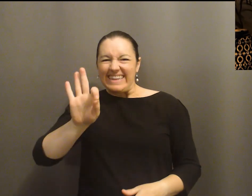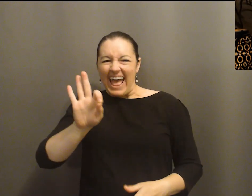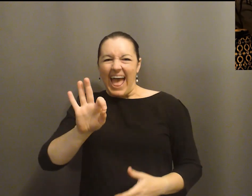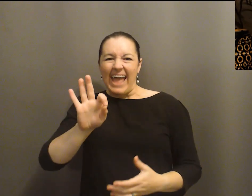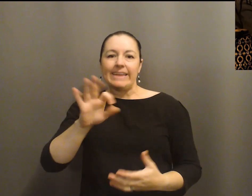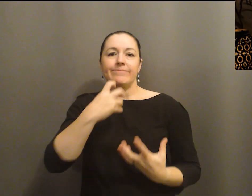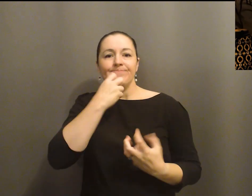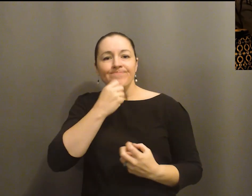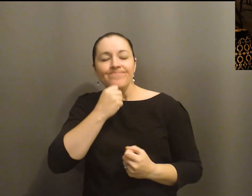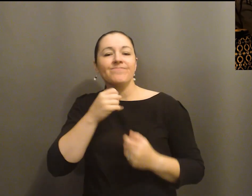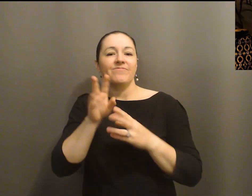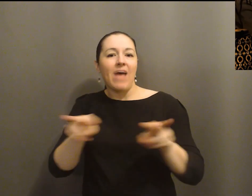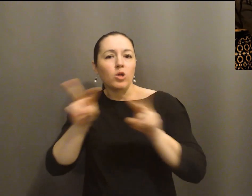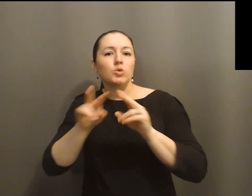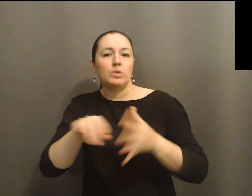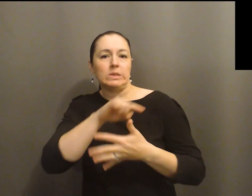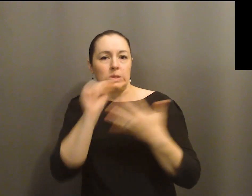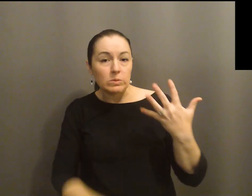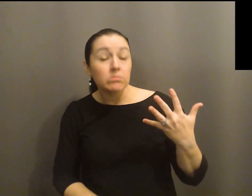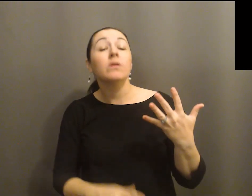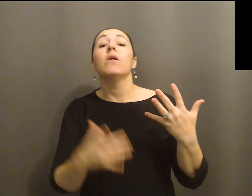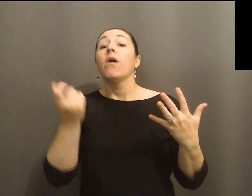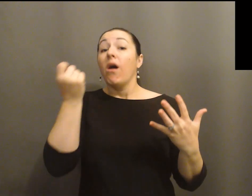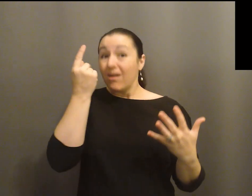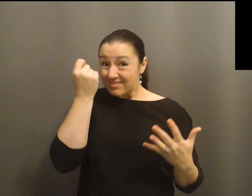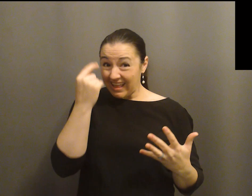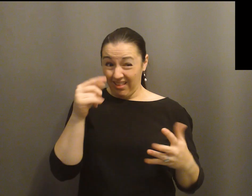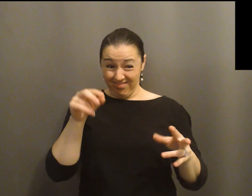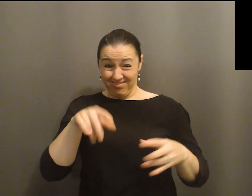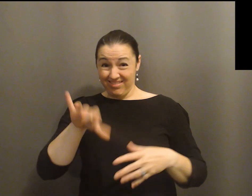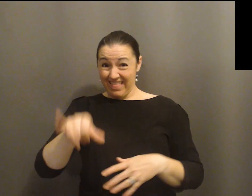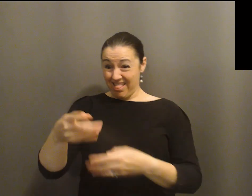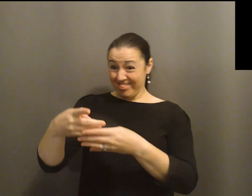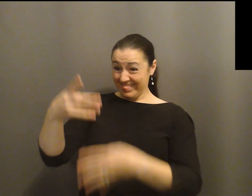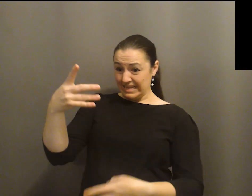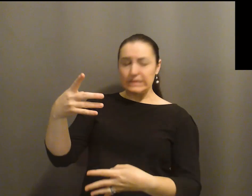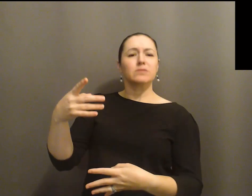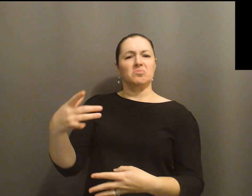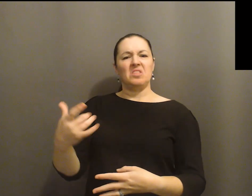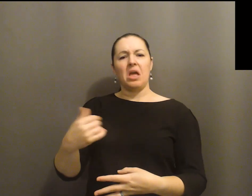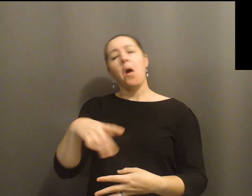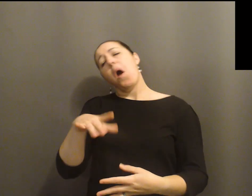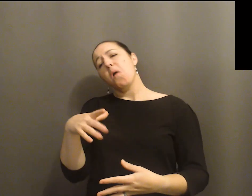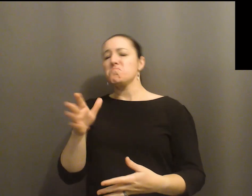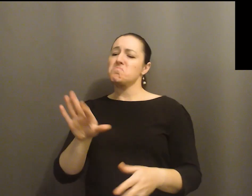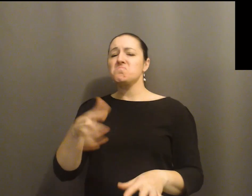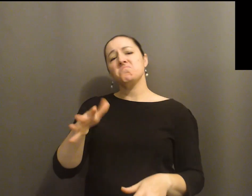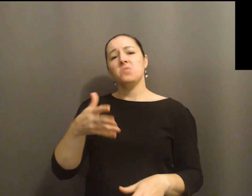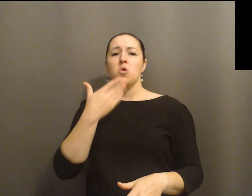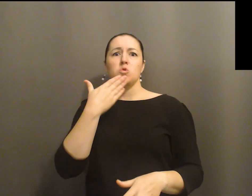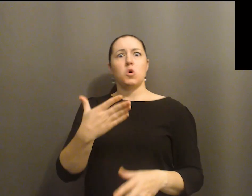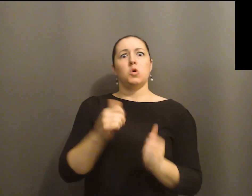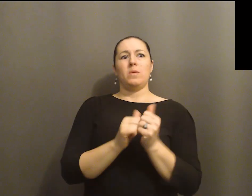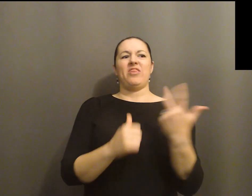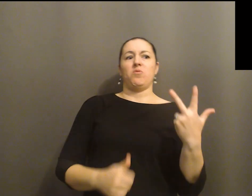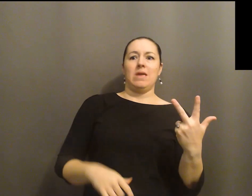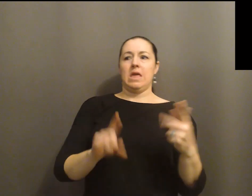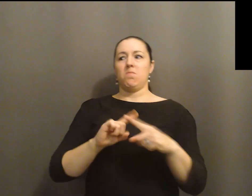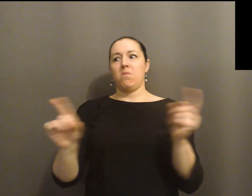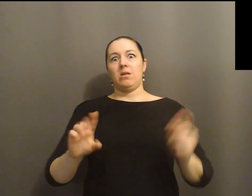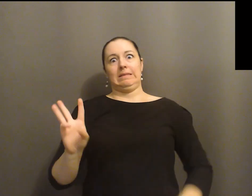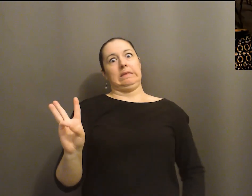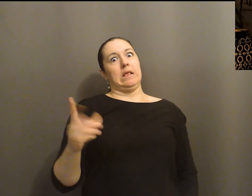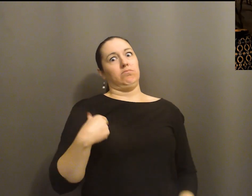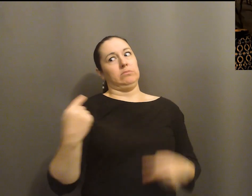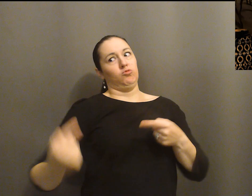virtues These nine values But understand this When we look at this list Some of us say Well I'm pretty good At three of those But I'm struggling With the